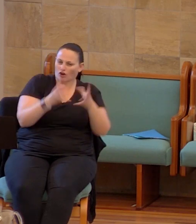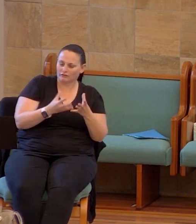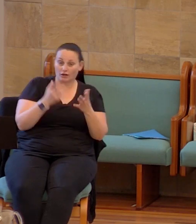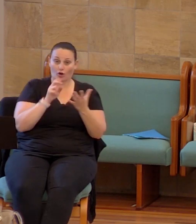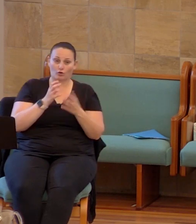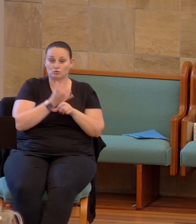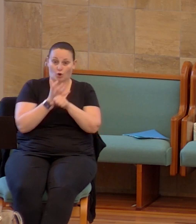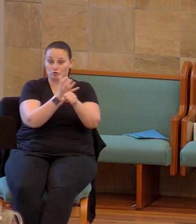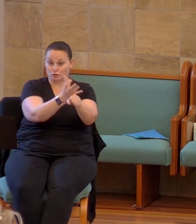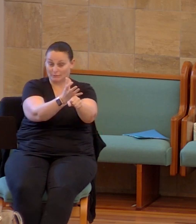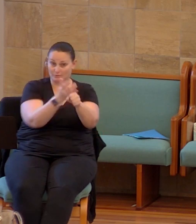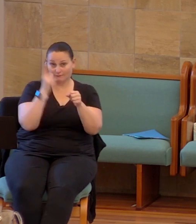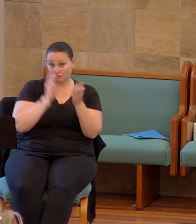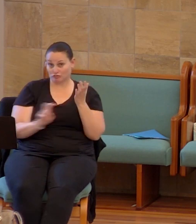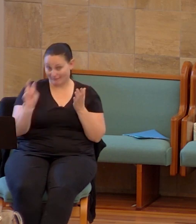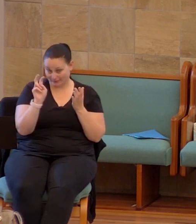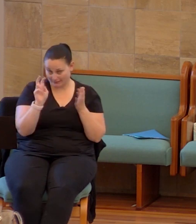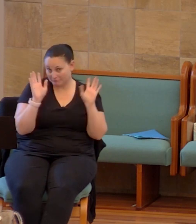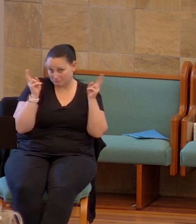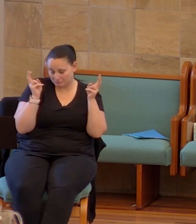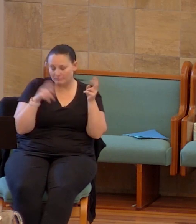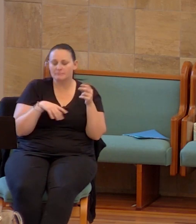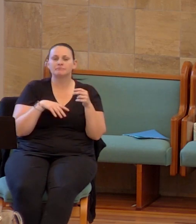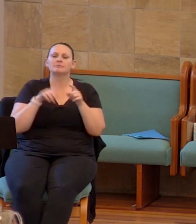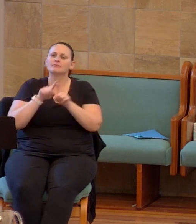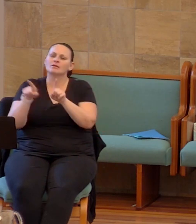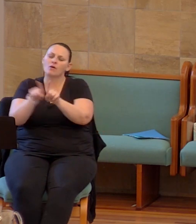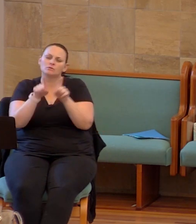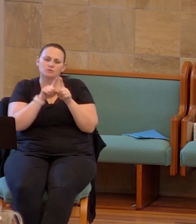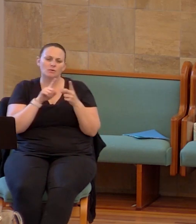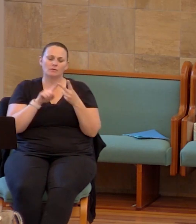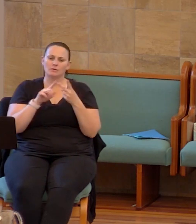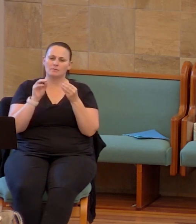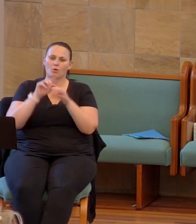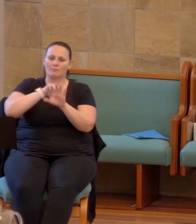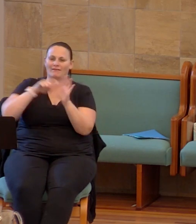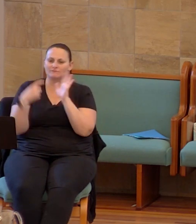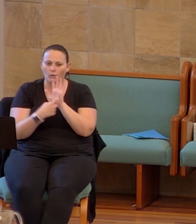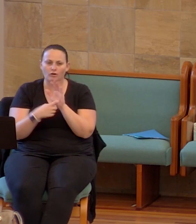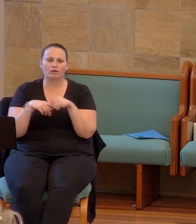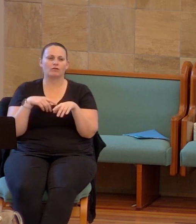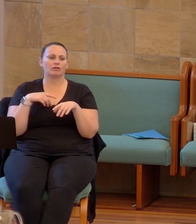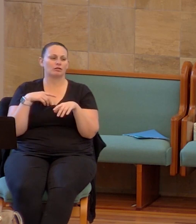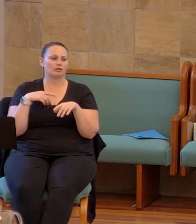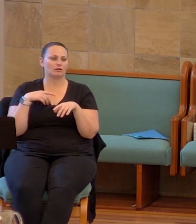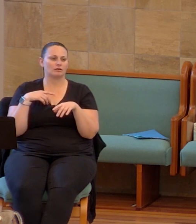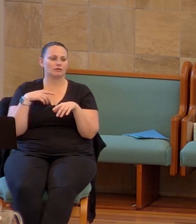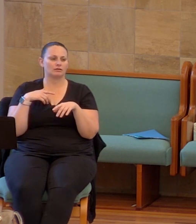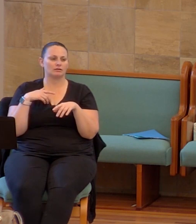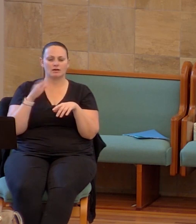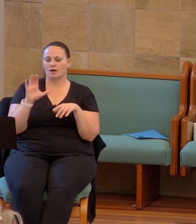trip, thank you very much, and traveling, but it can also be a more metaphorical